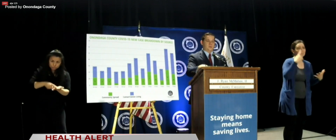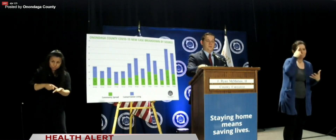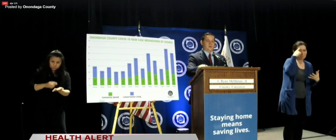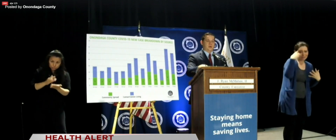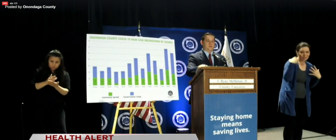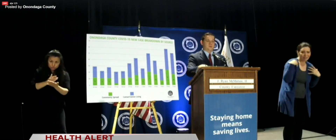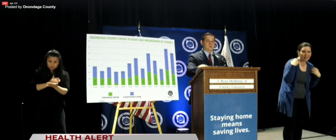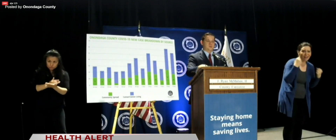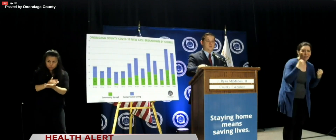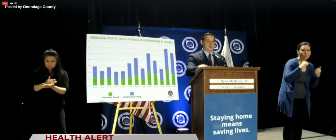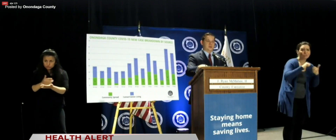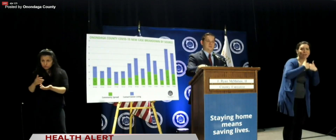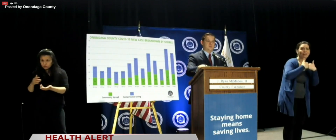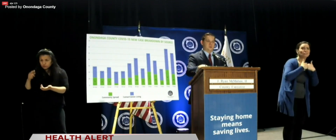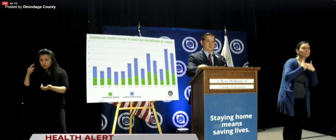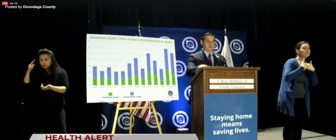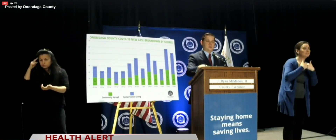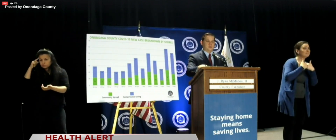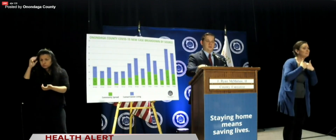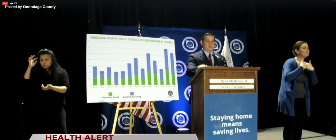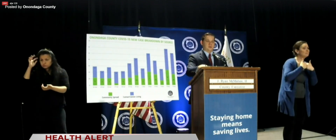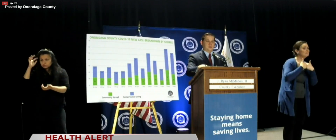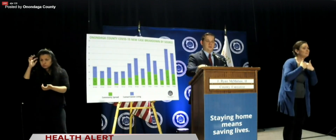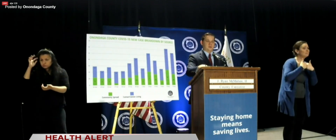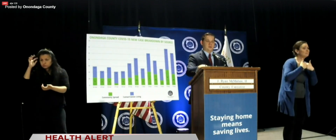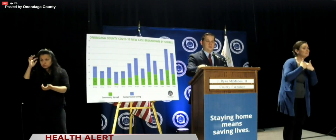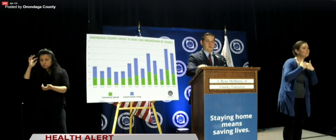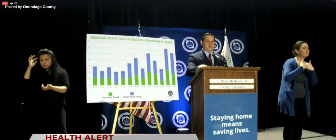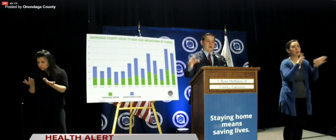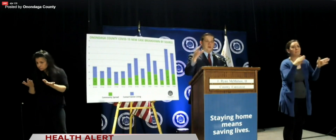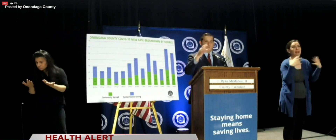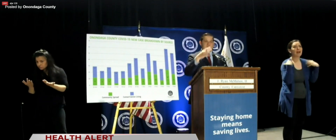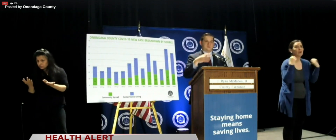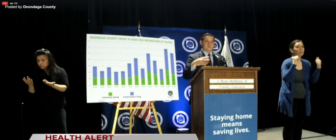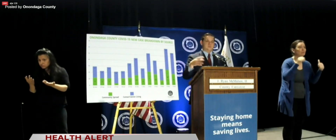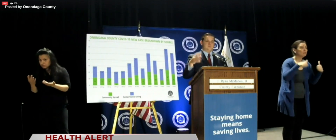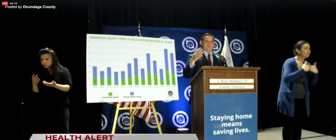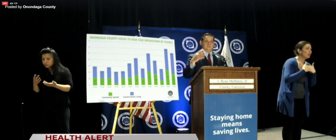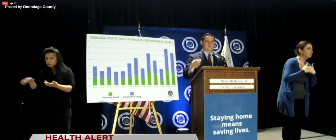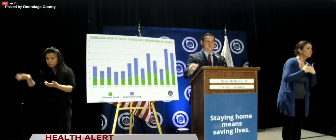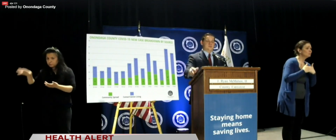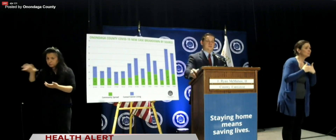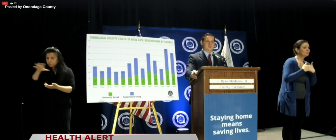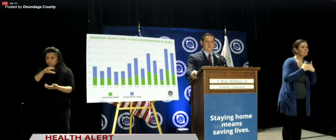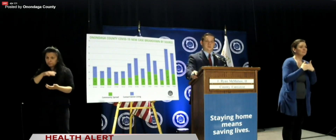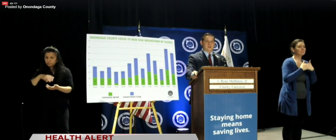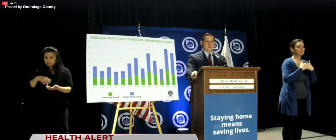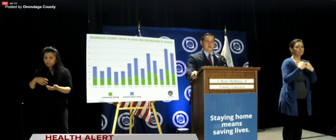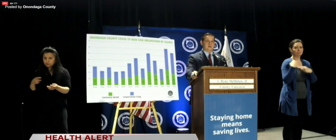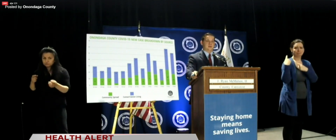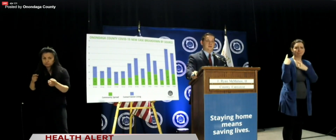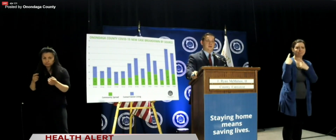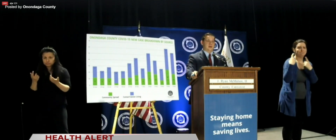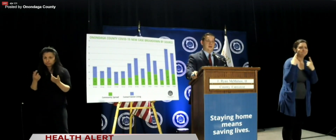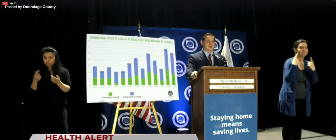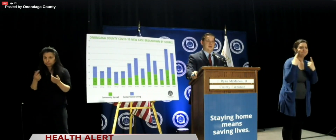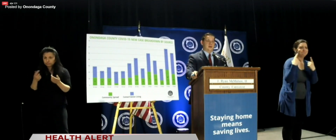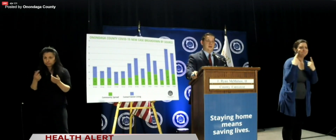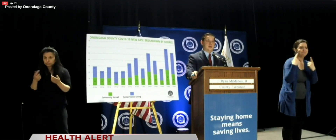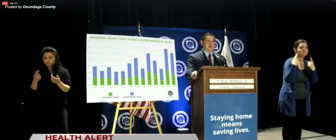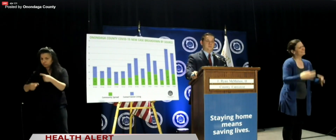public health issues we're going to have to deal with. And throughout all of this, decisions are made, and you